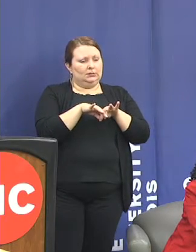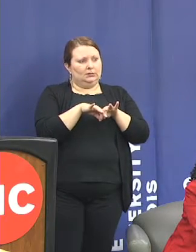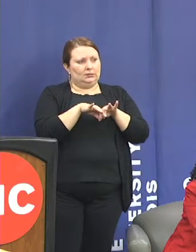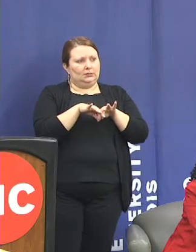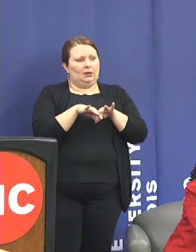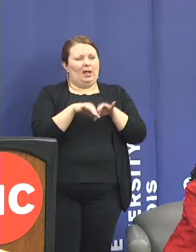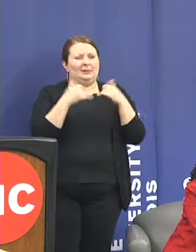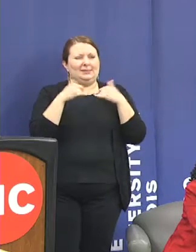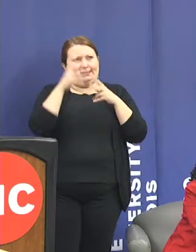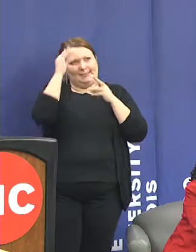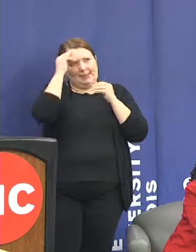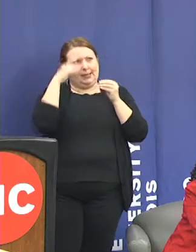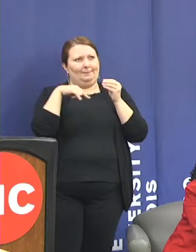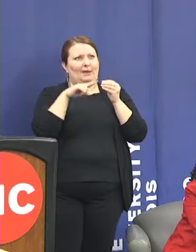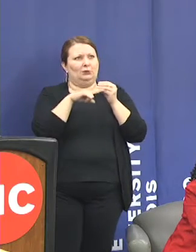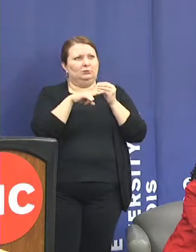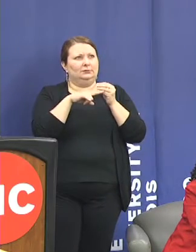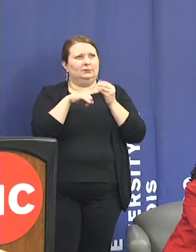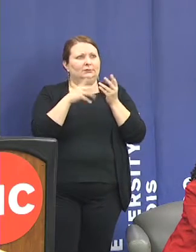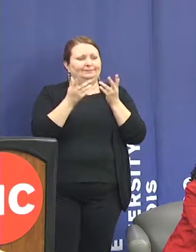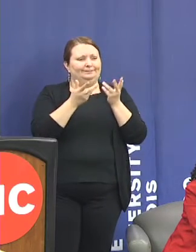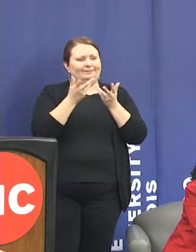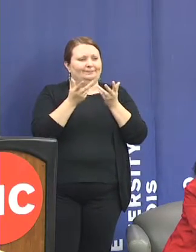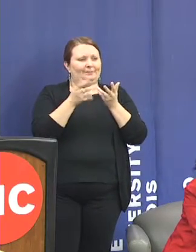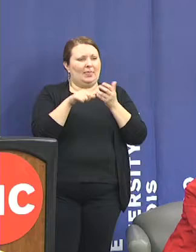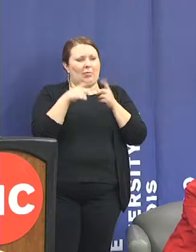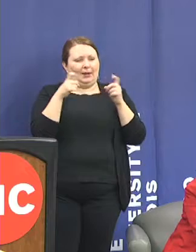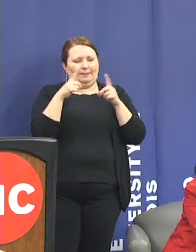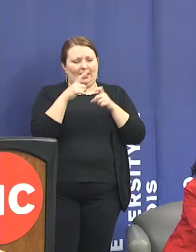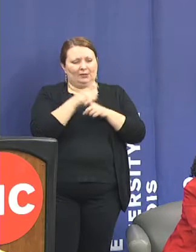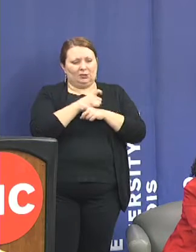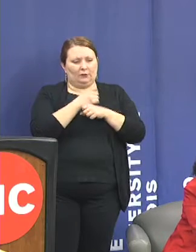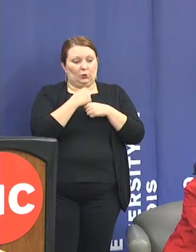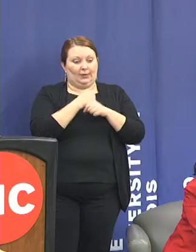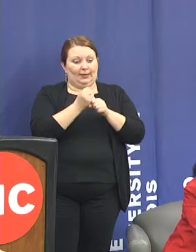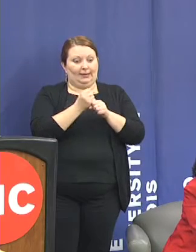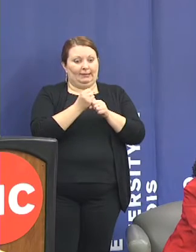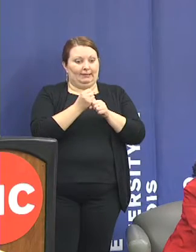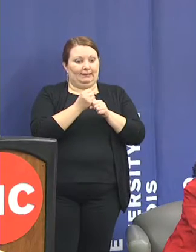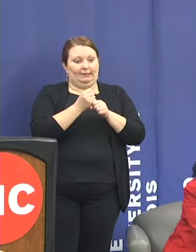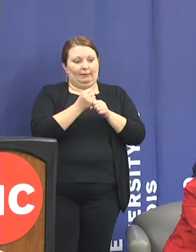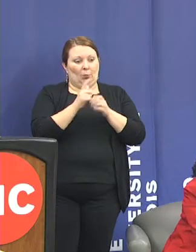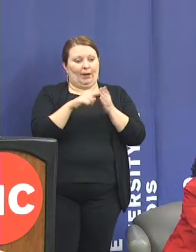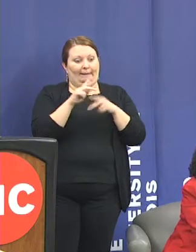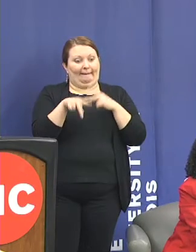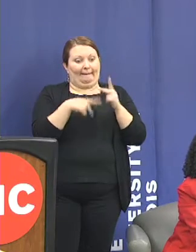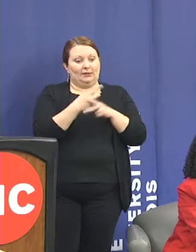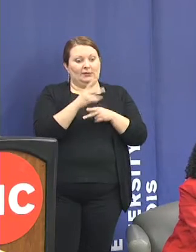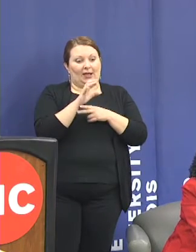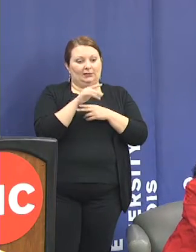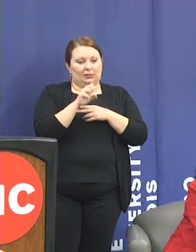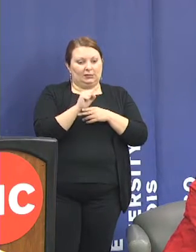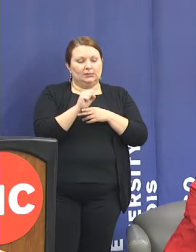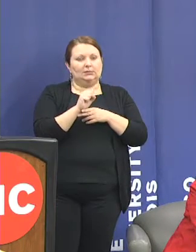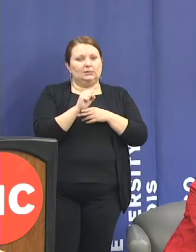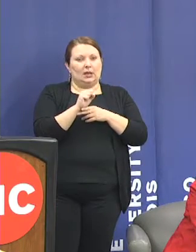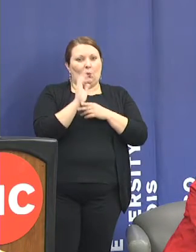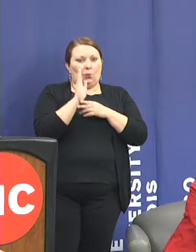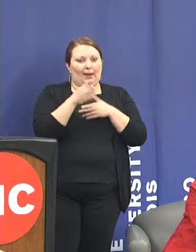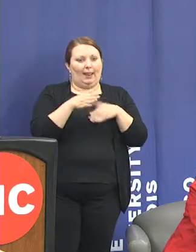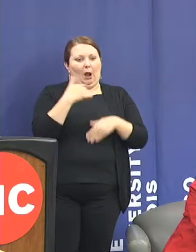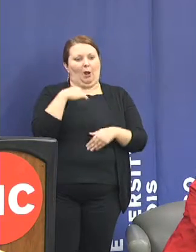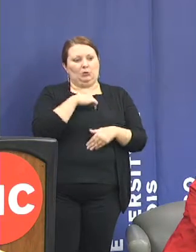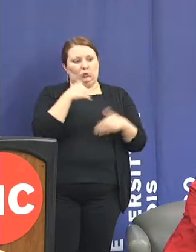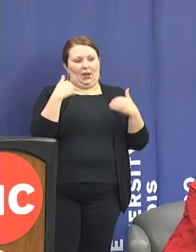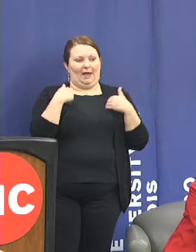know, I'm still thinking about the kind of, you know, some of the complexities of the creation of what kind of census would enable us